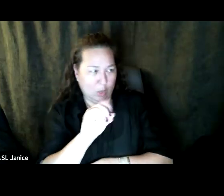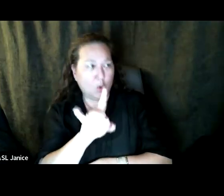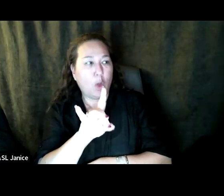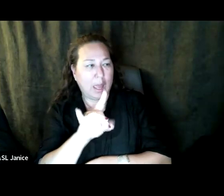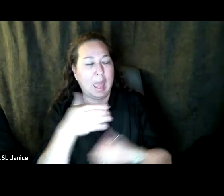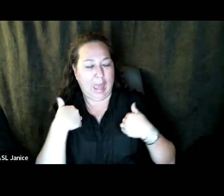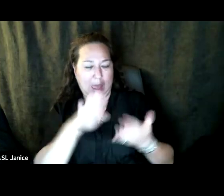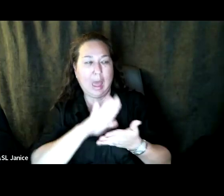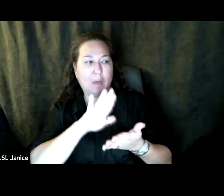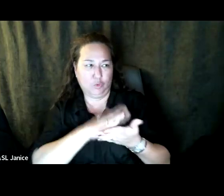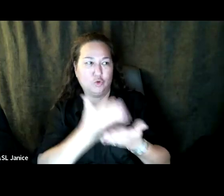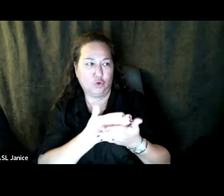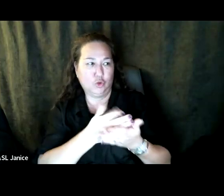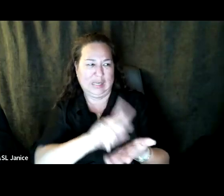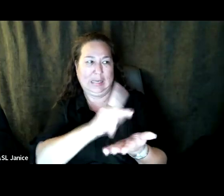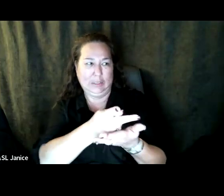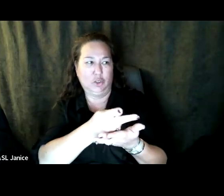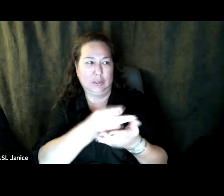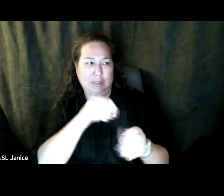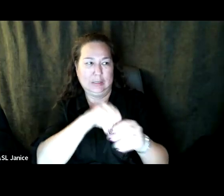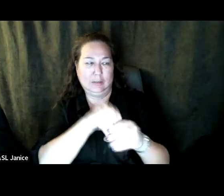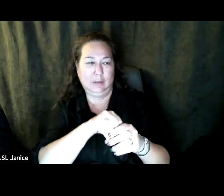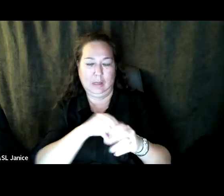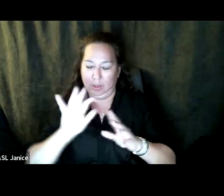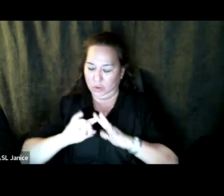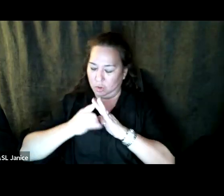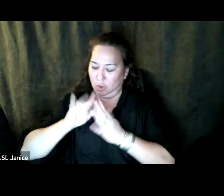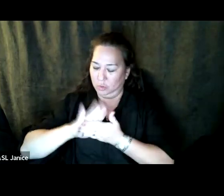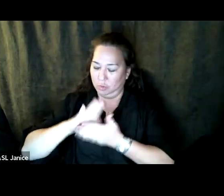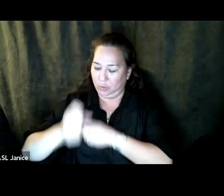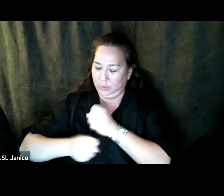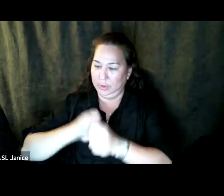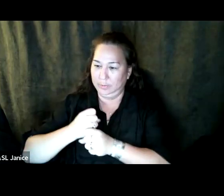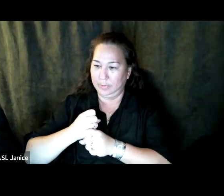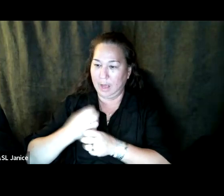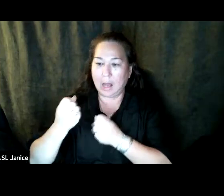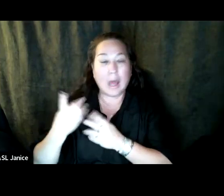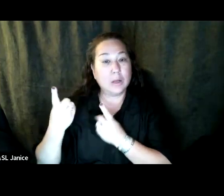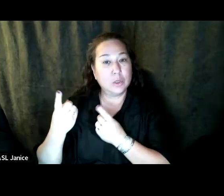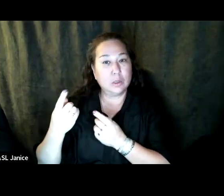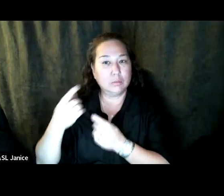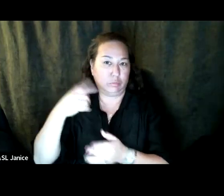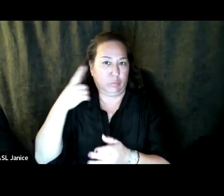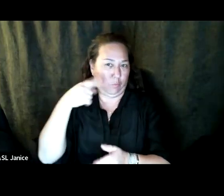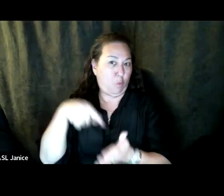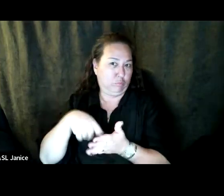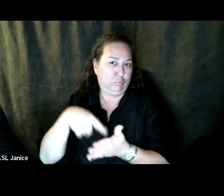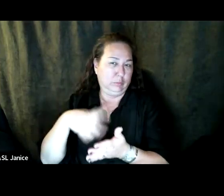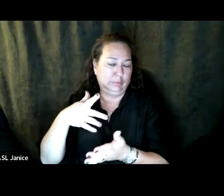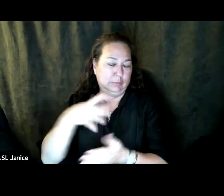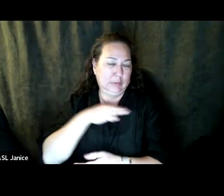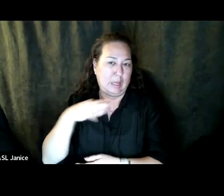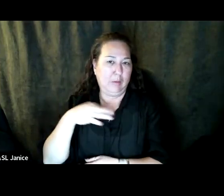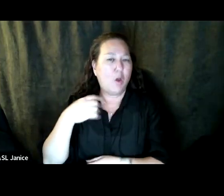kitchens inside of them. At the start of the school year, a lot of it due to staffing, we were only able to start with